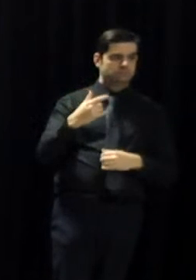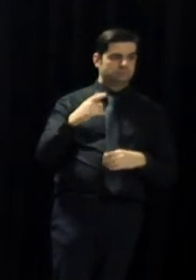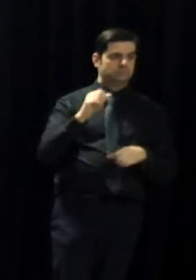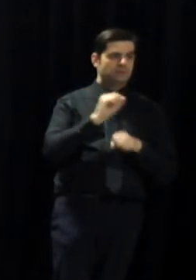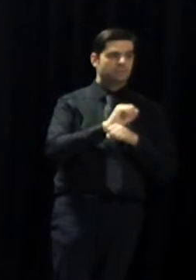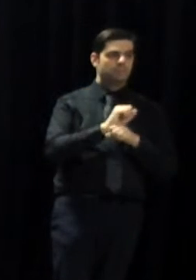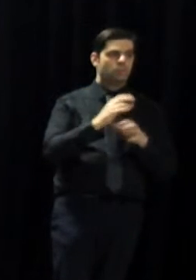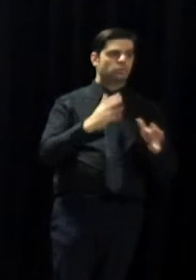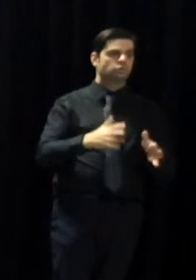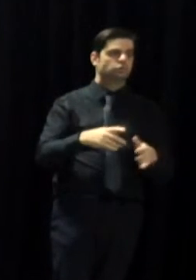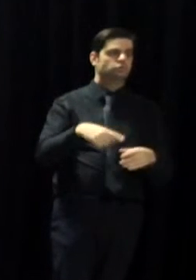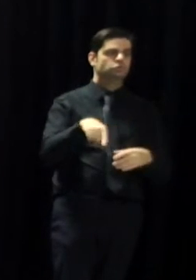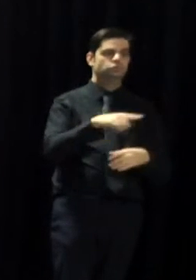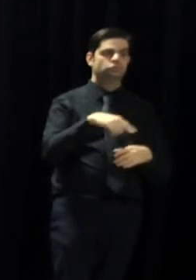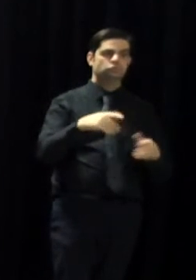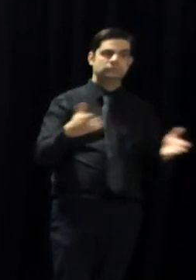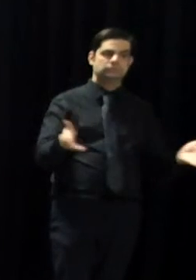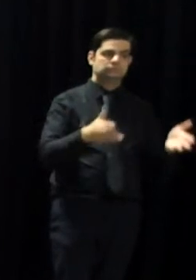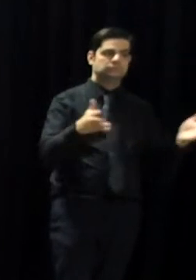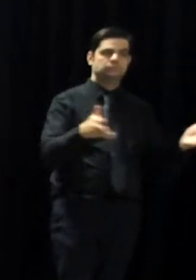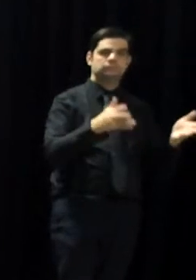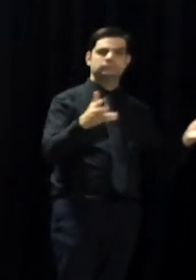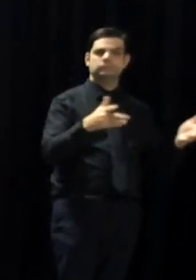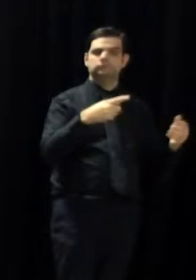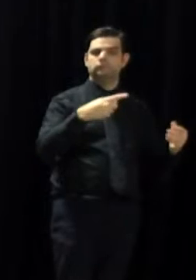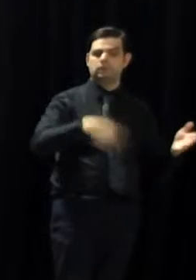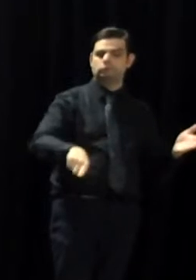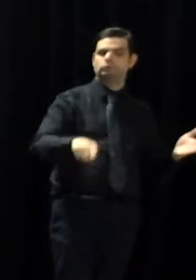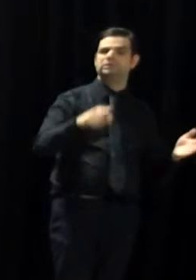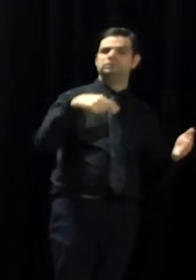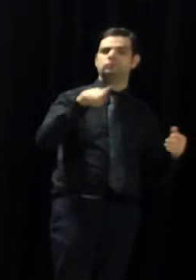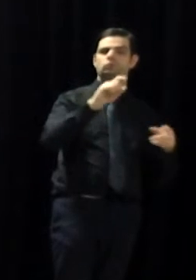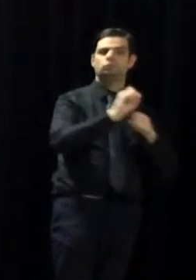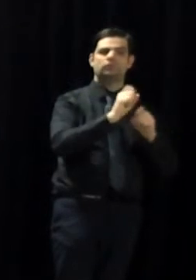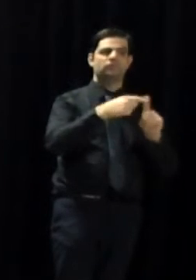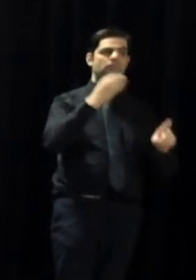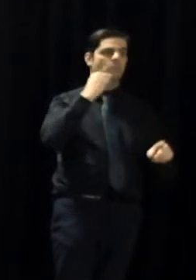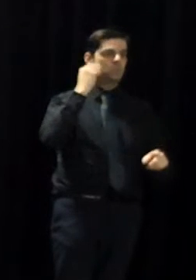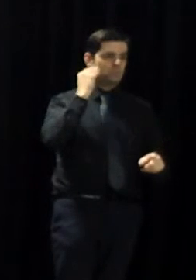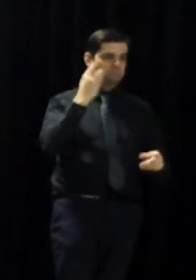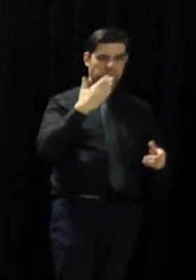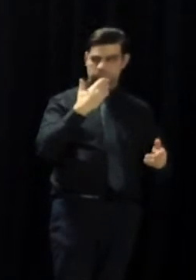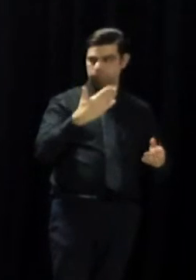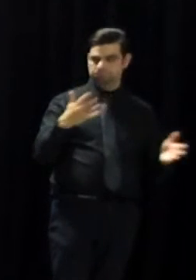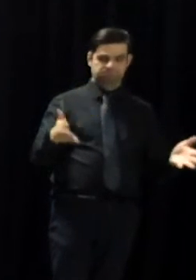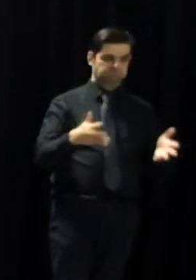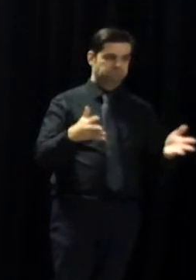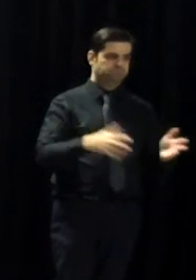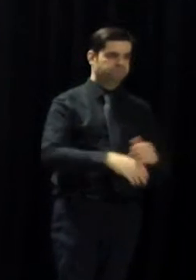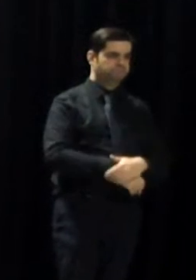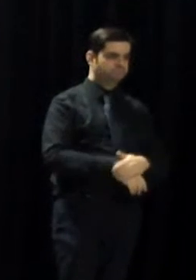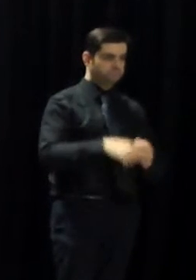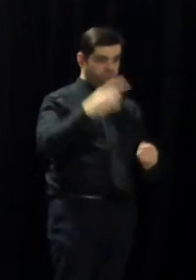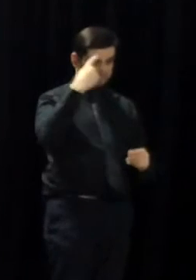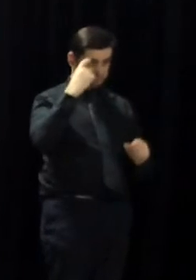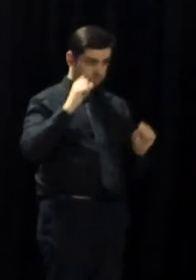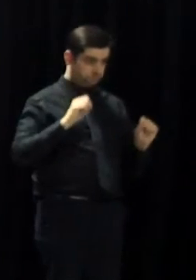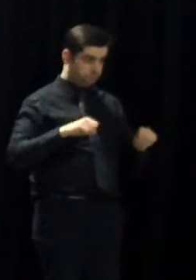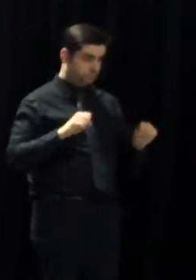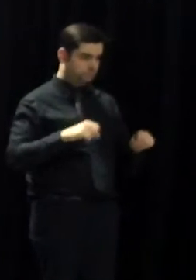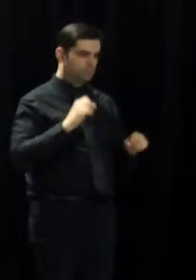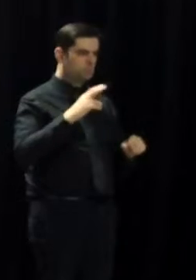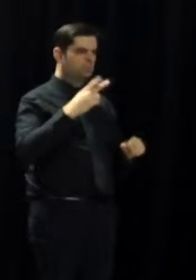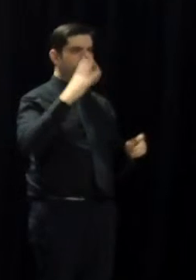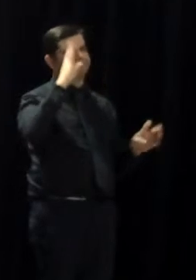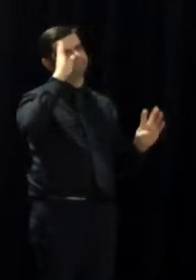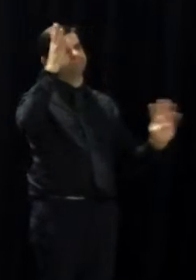more to that idea and if you think that it's just kind of a pipe dream or you think that can actually happen. Yeah, I think in certain areas of the economy right now, right,